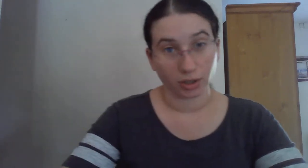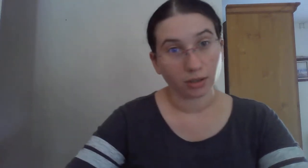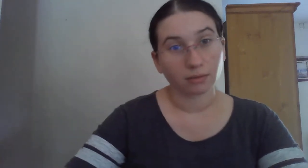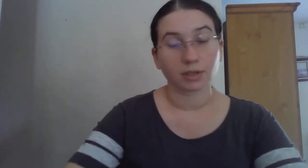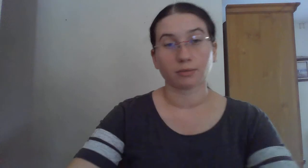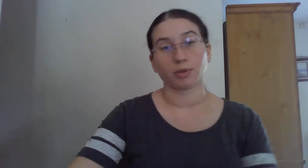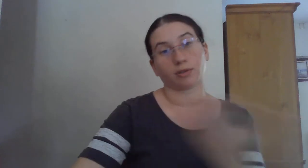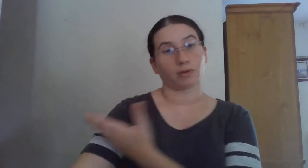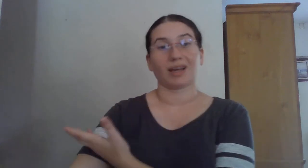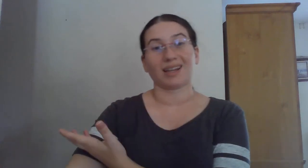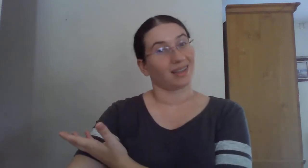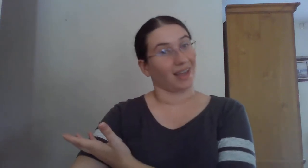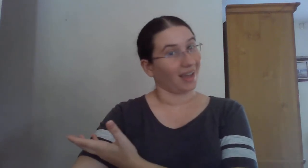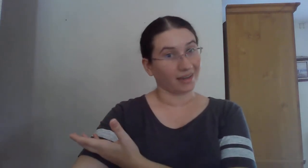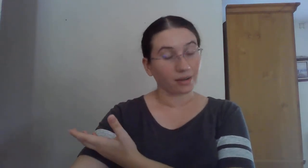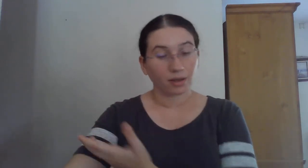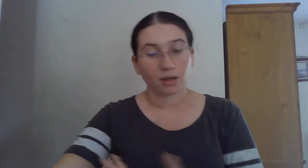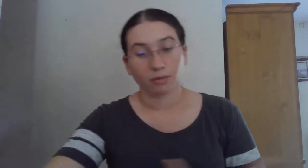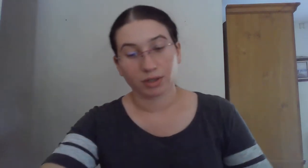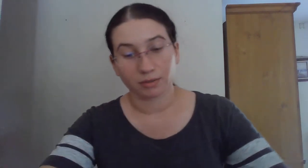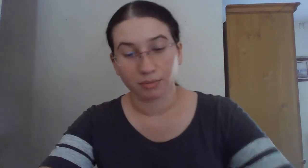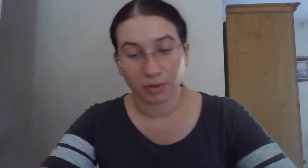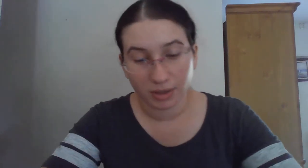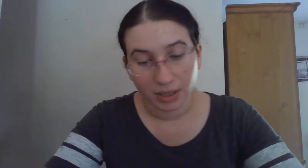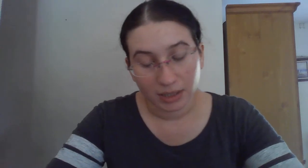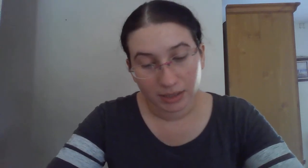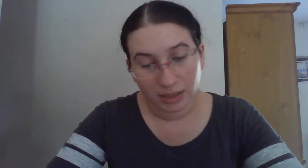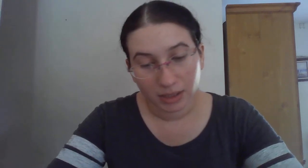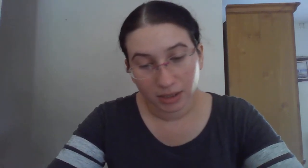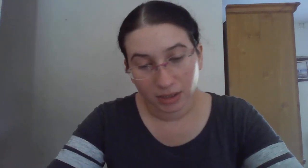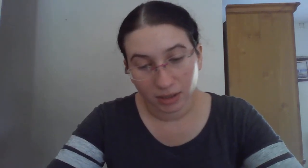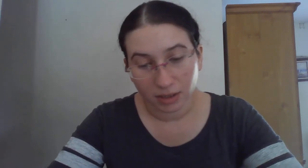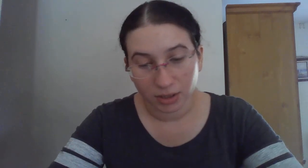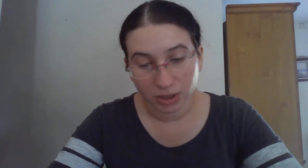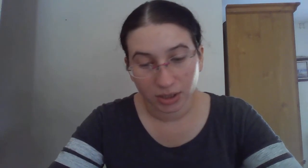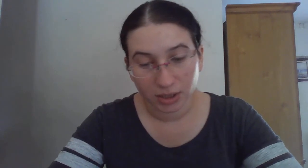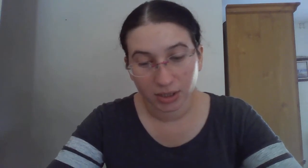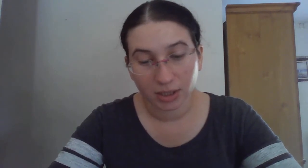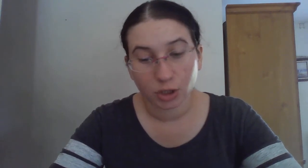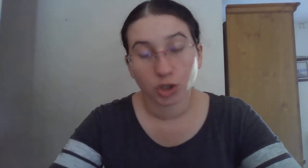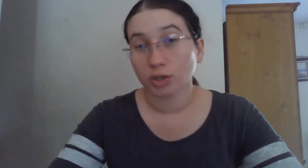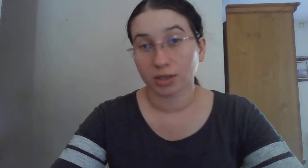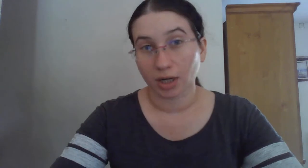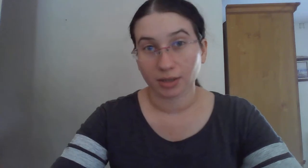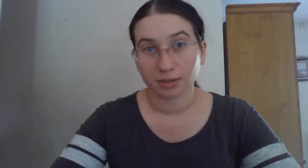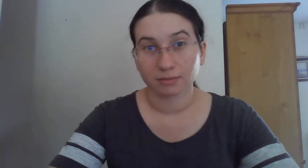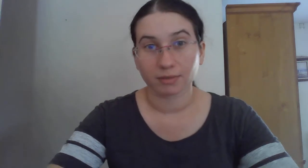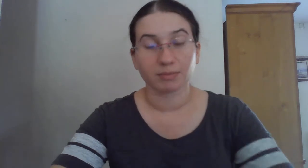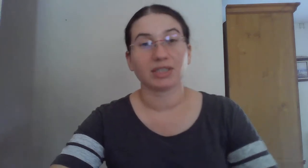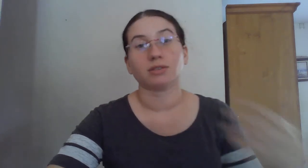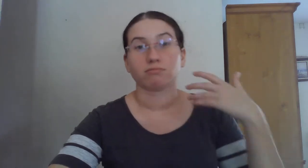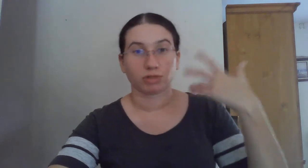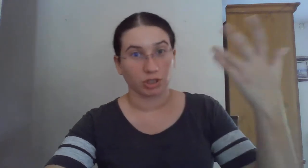should. We can put the modal at the end. We can put she see should doctor, right? Meaning she should